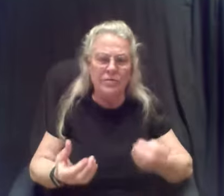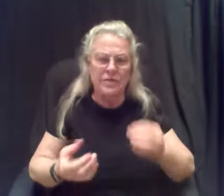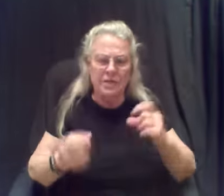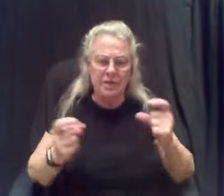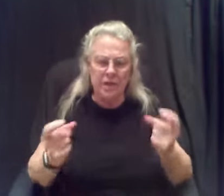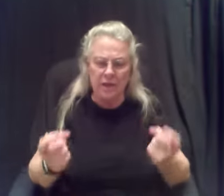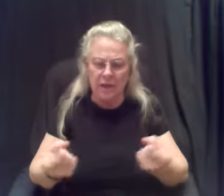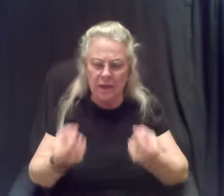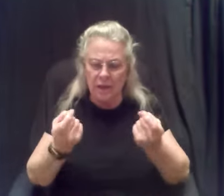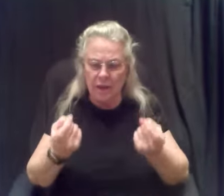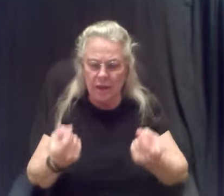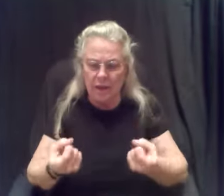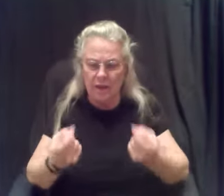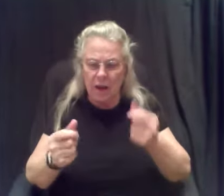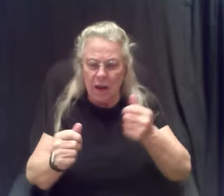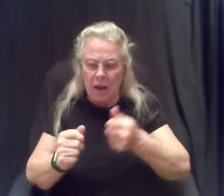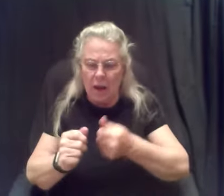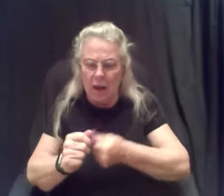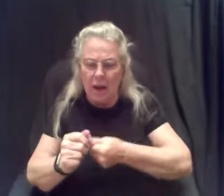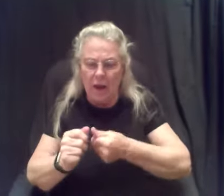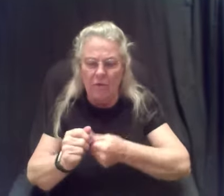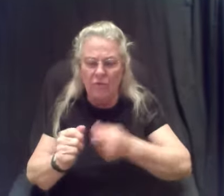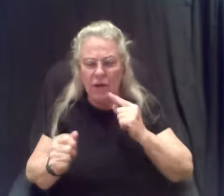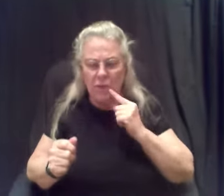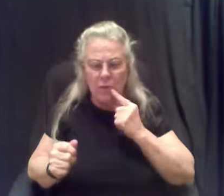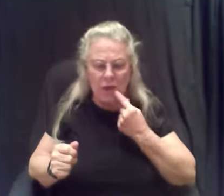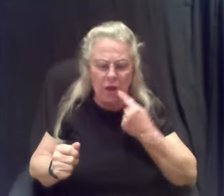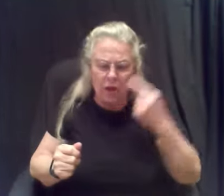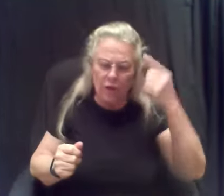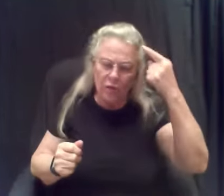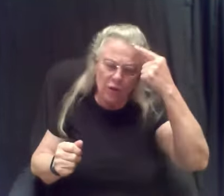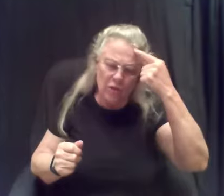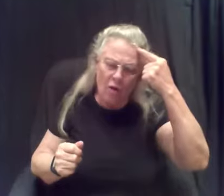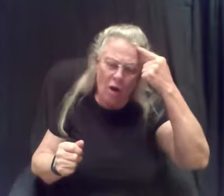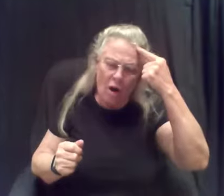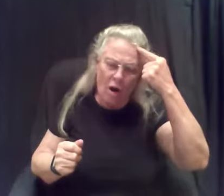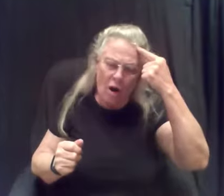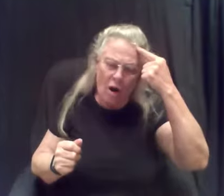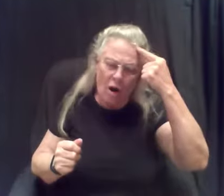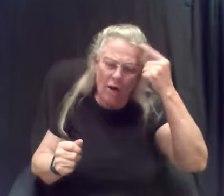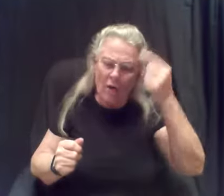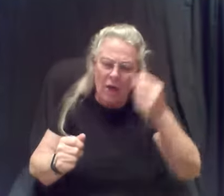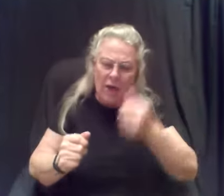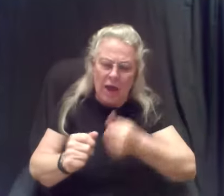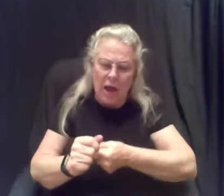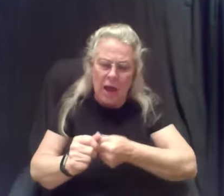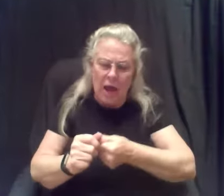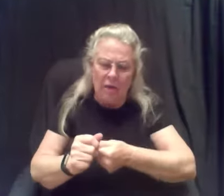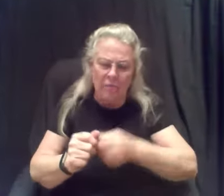sin. Every bitter thought, every